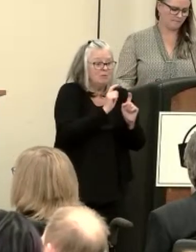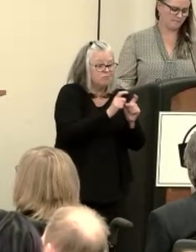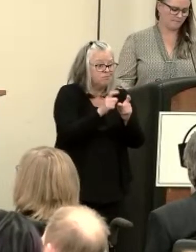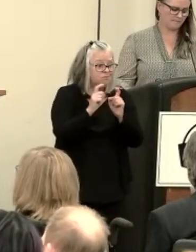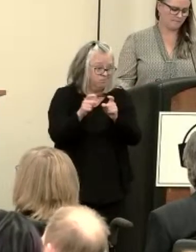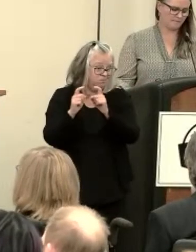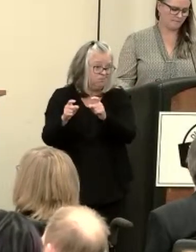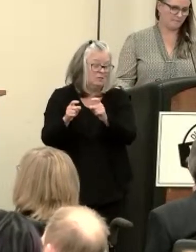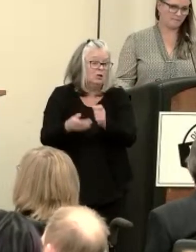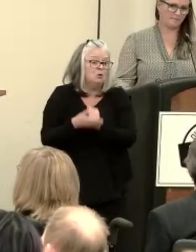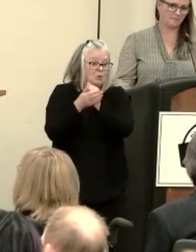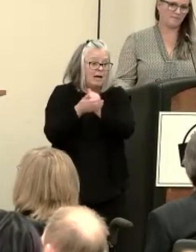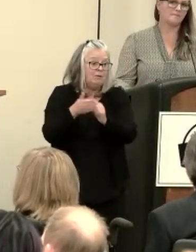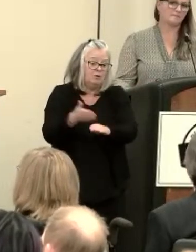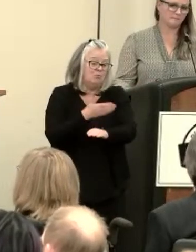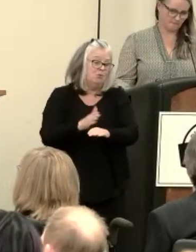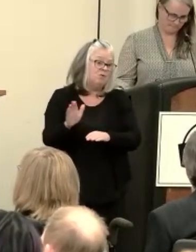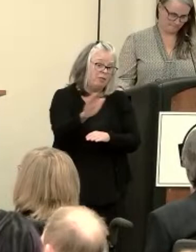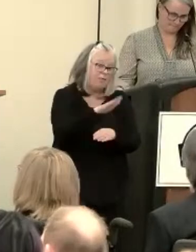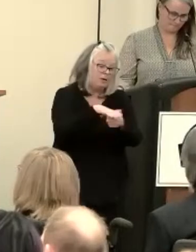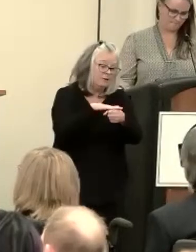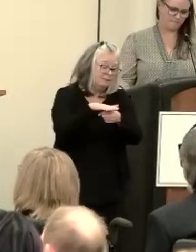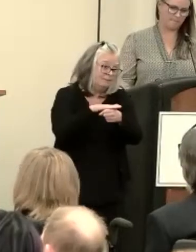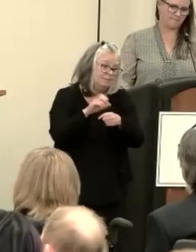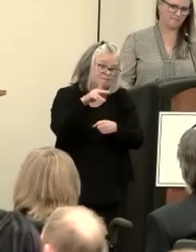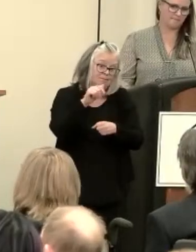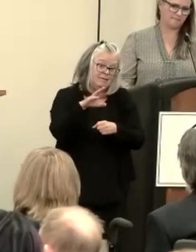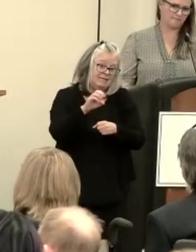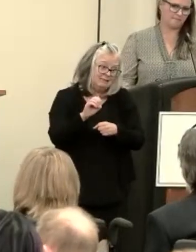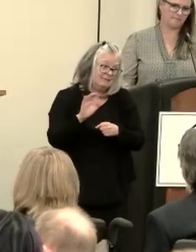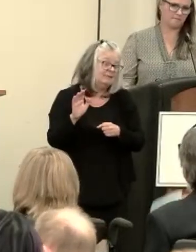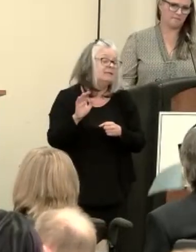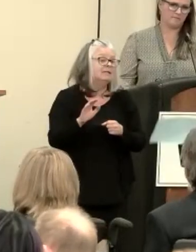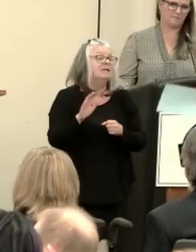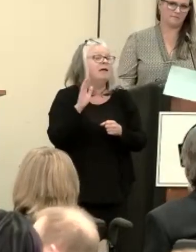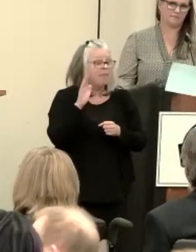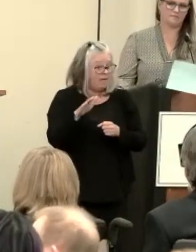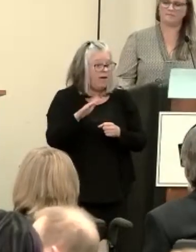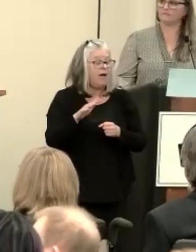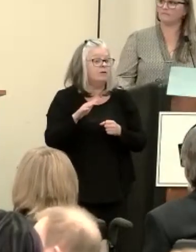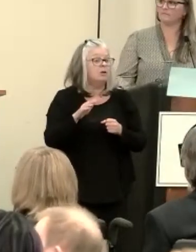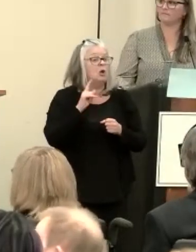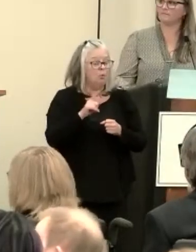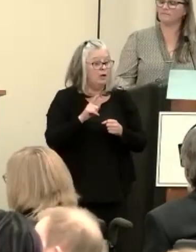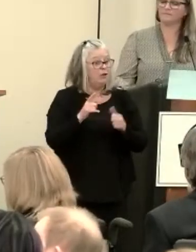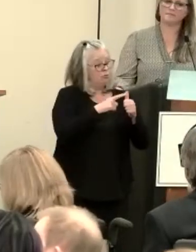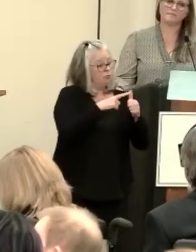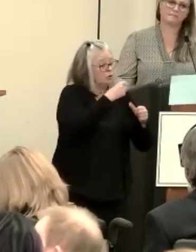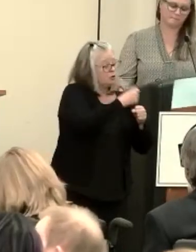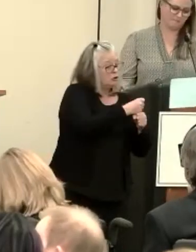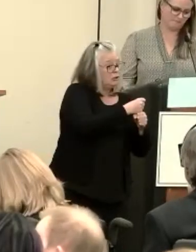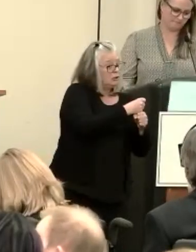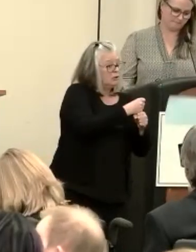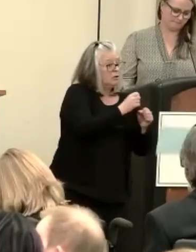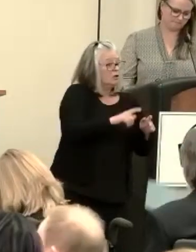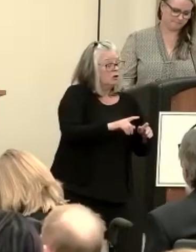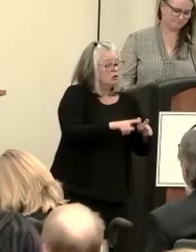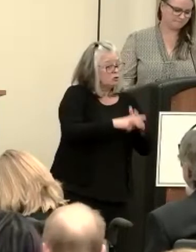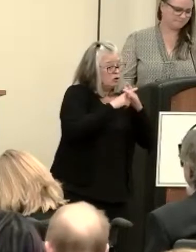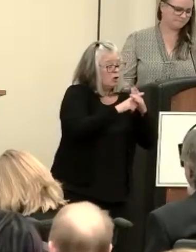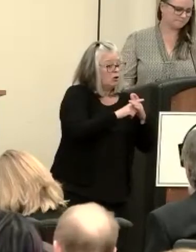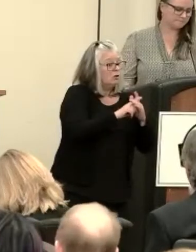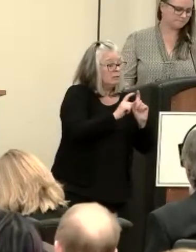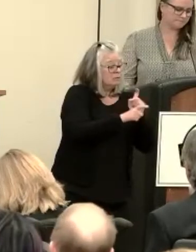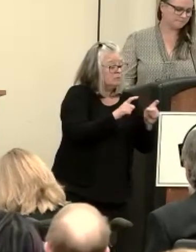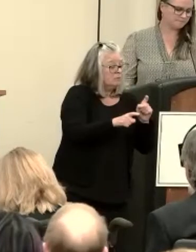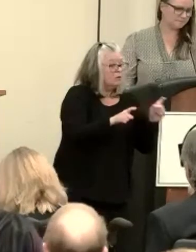will modernize their space. And that is following the inaugural year's launch of 30